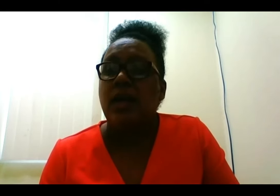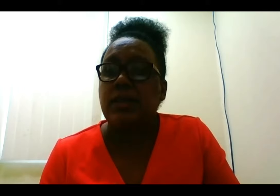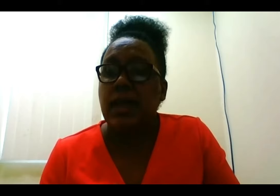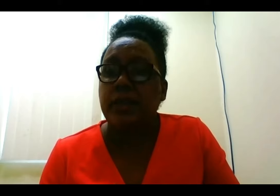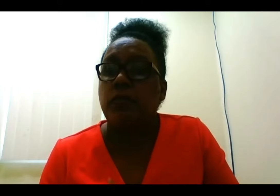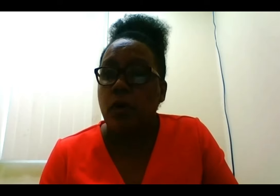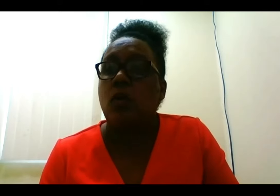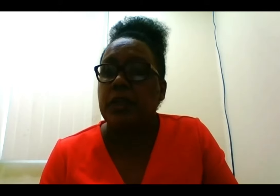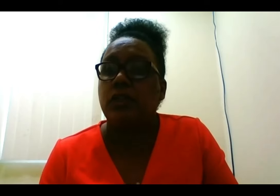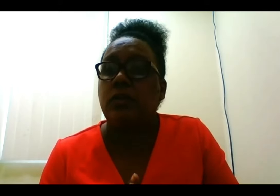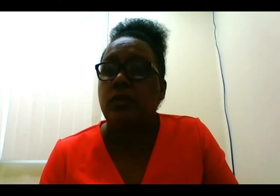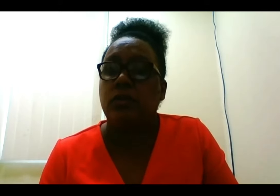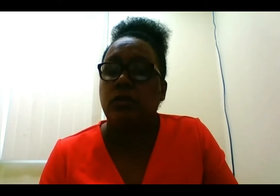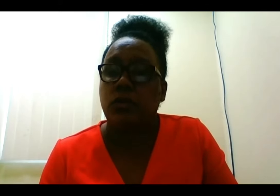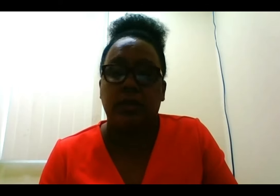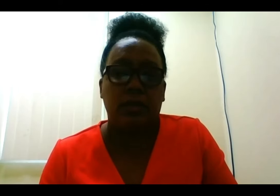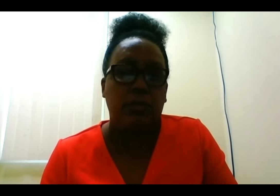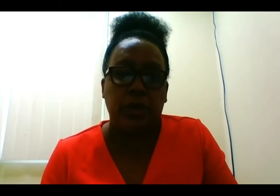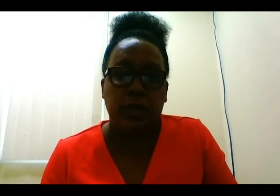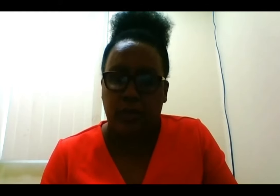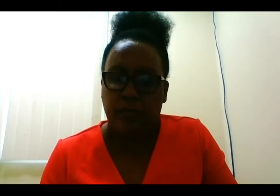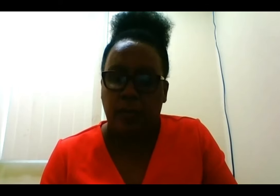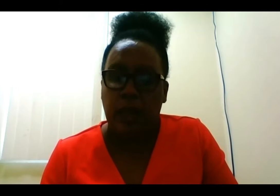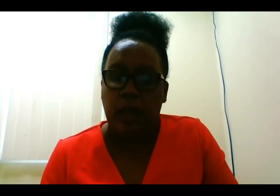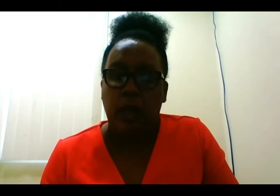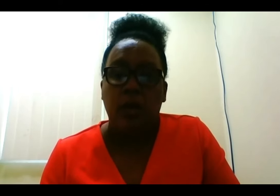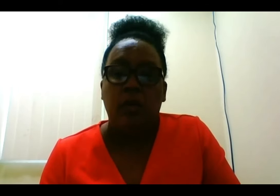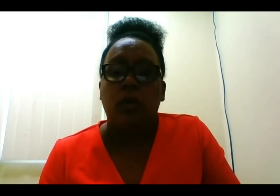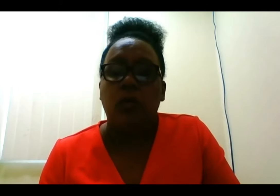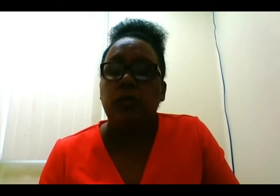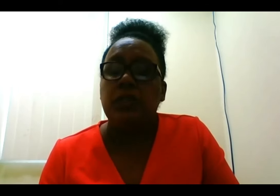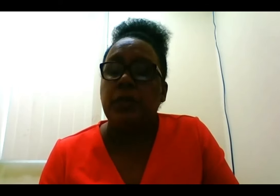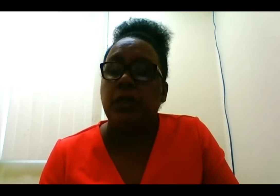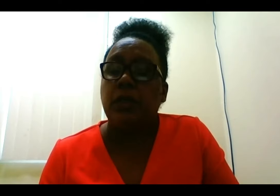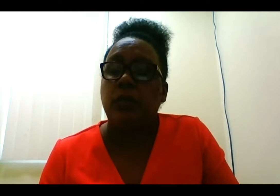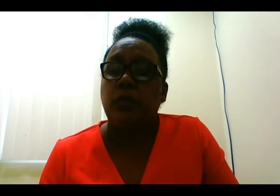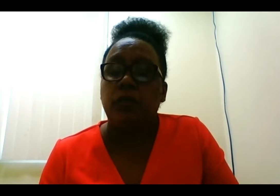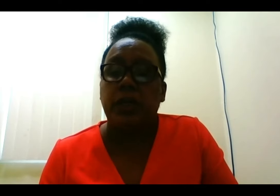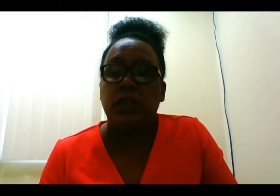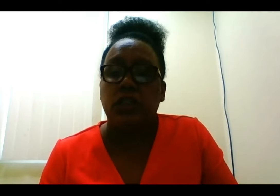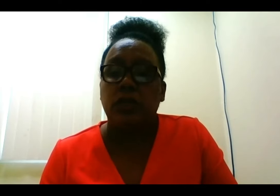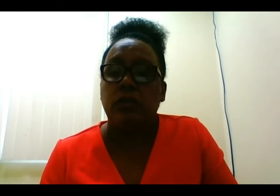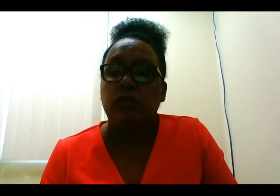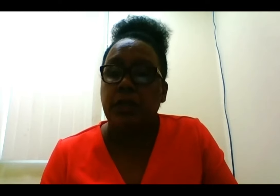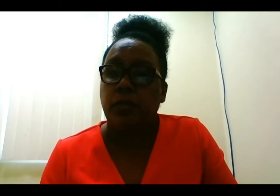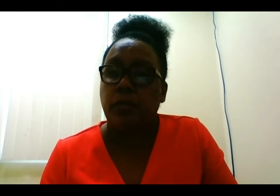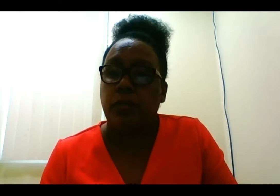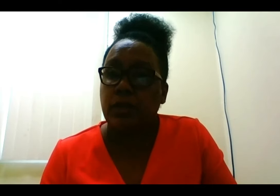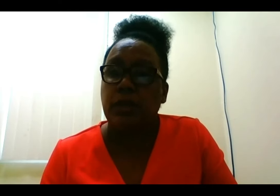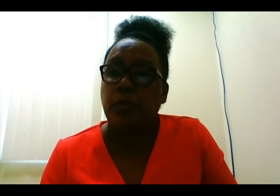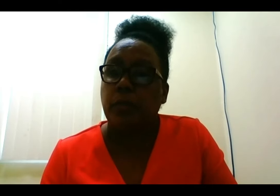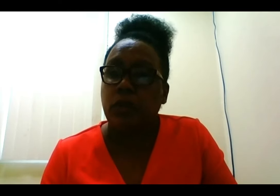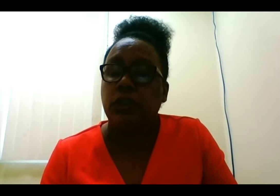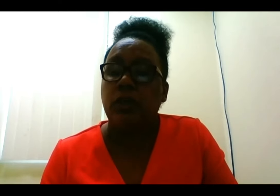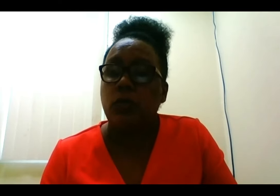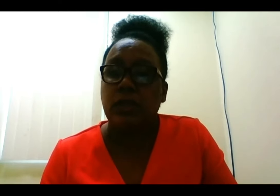for our special needs students in Grenada. When we speak about vocational training, presently a project